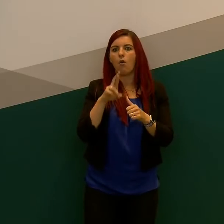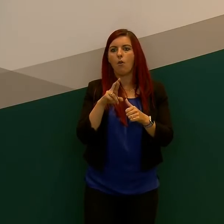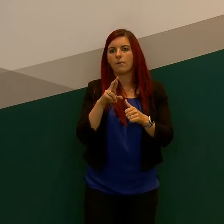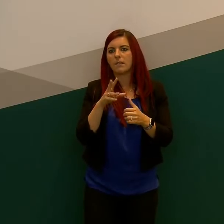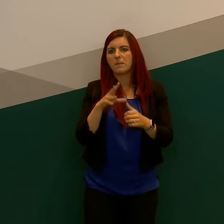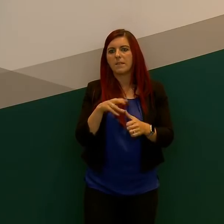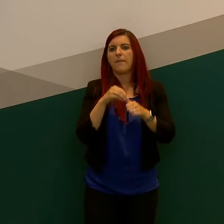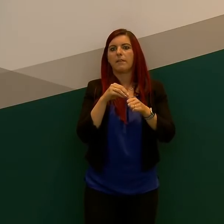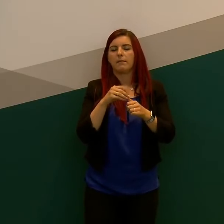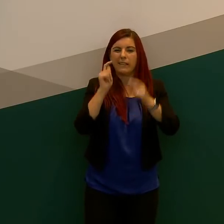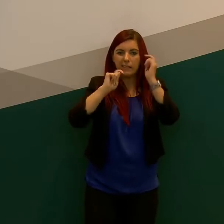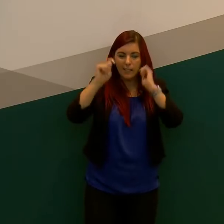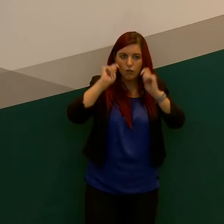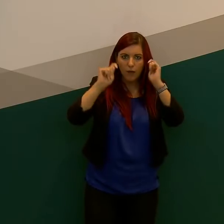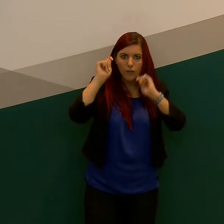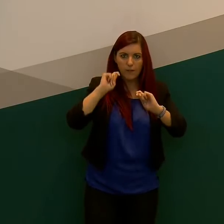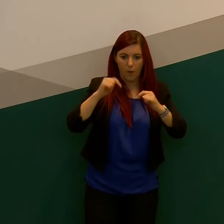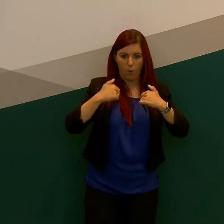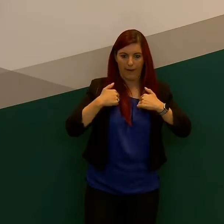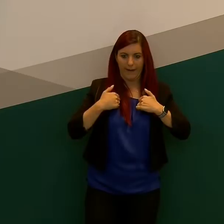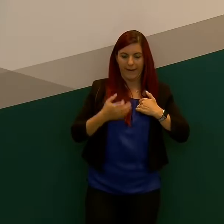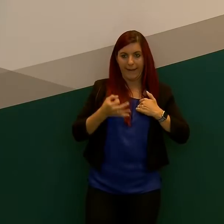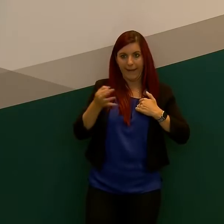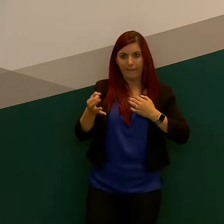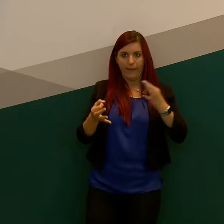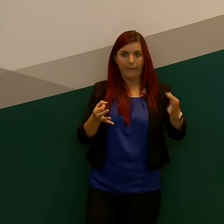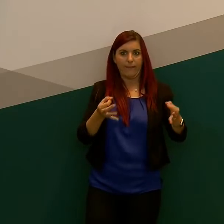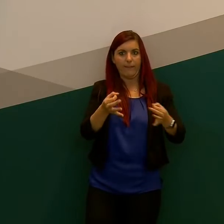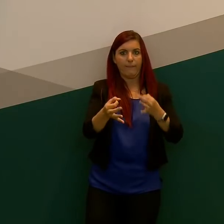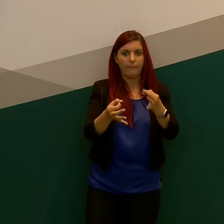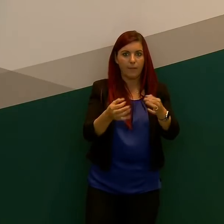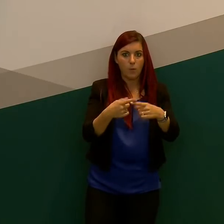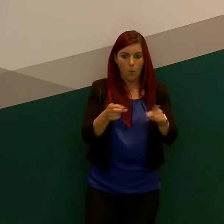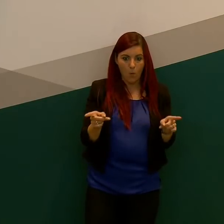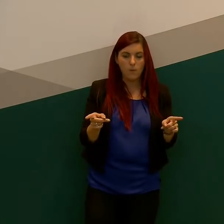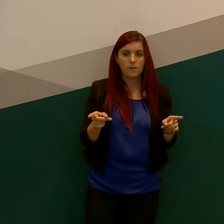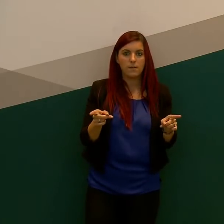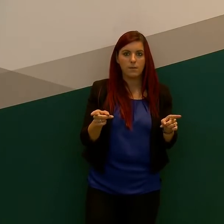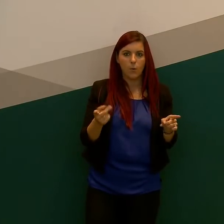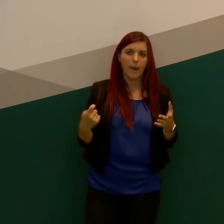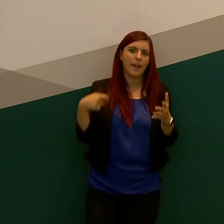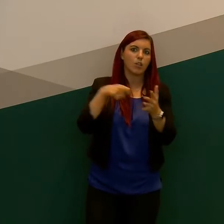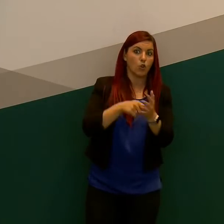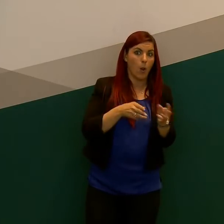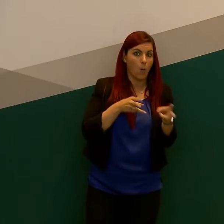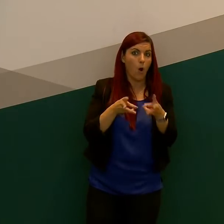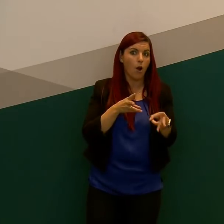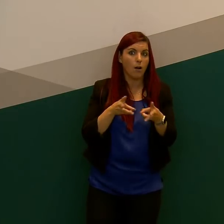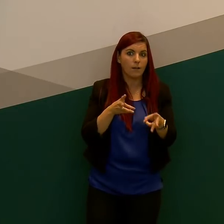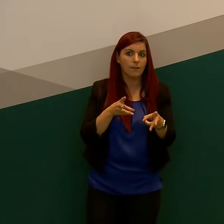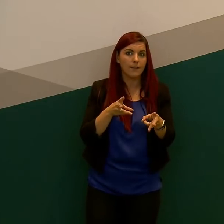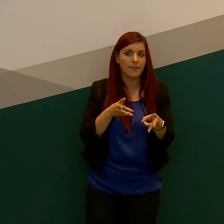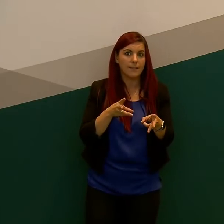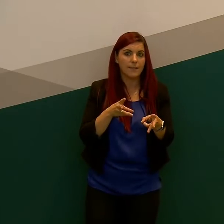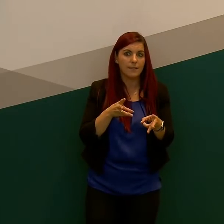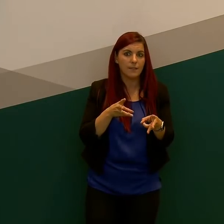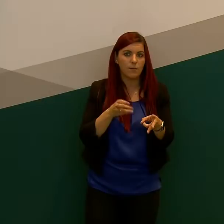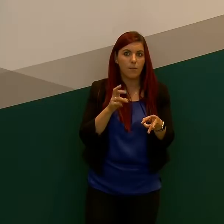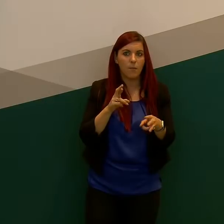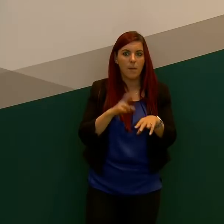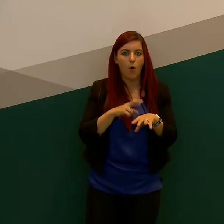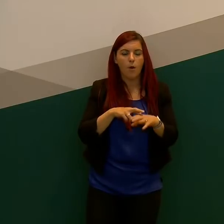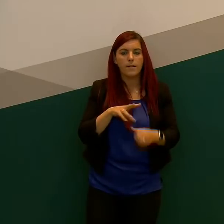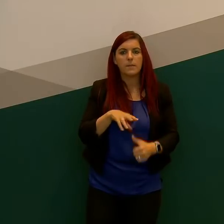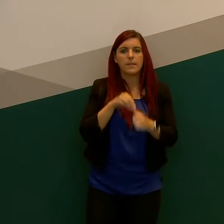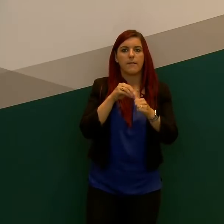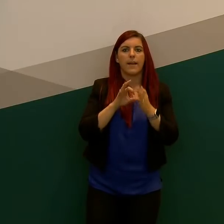particular considerations that we give to those sectors that we will do additional work for and develop more, if you like, specific guidance.